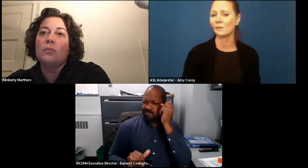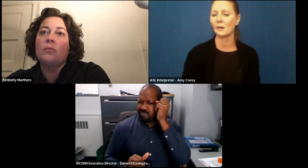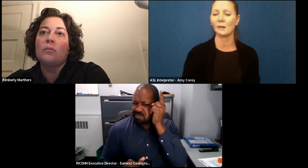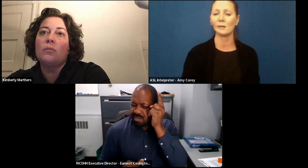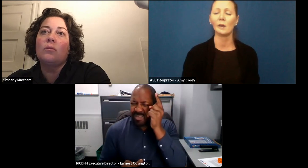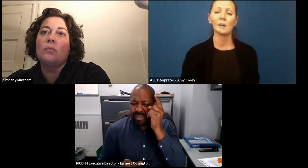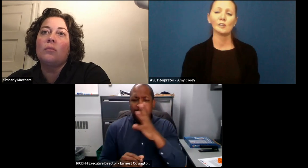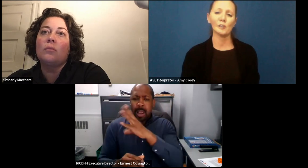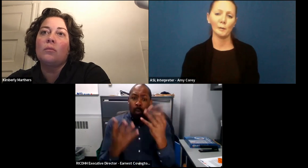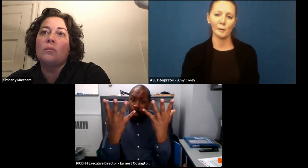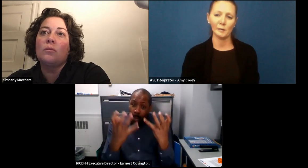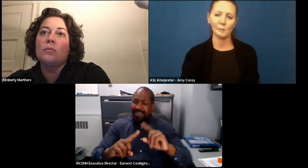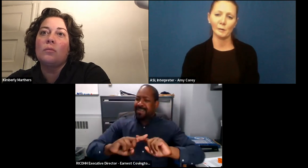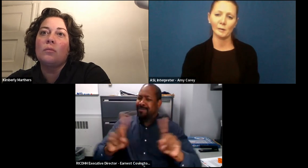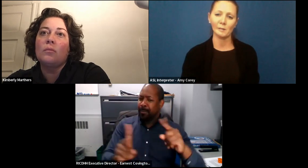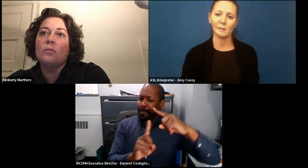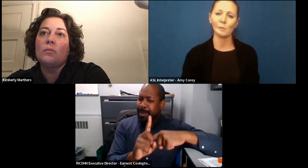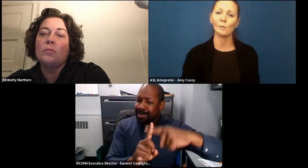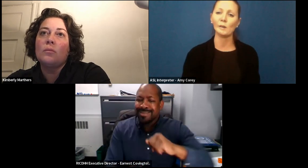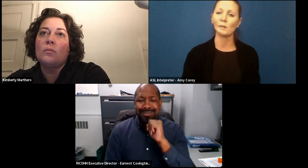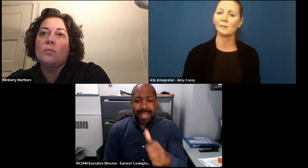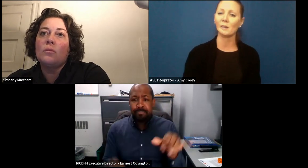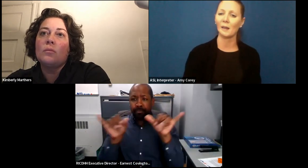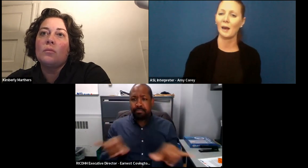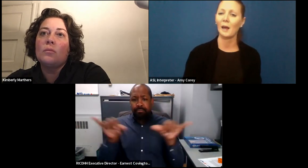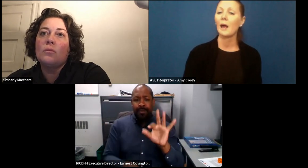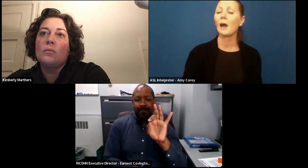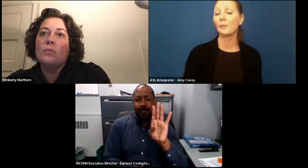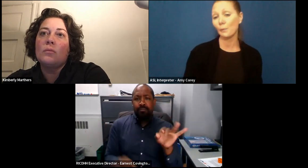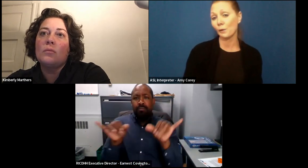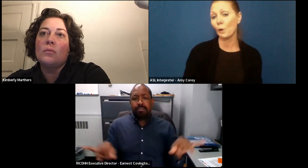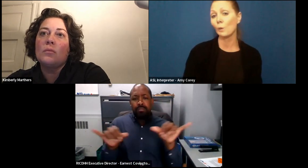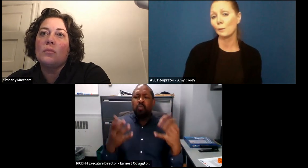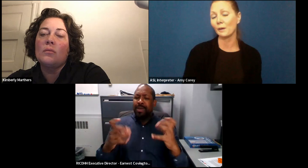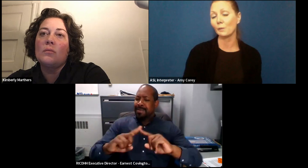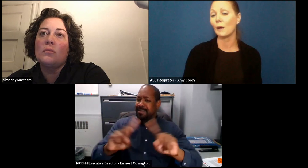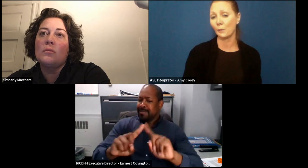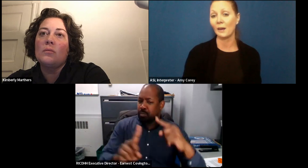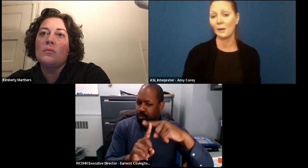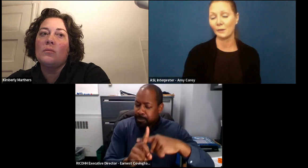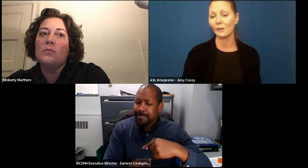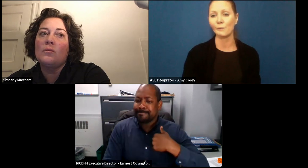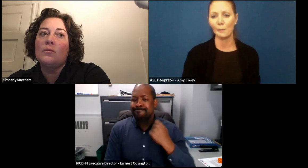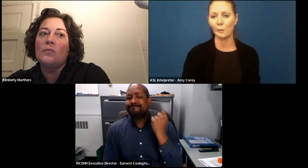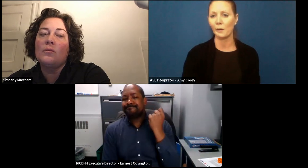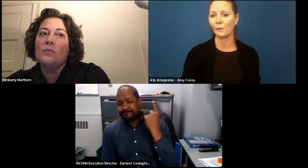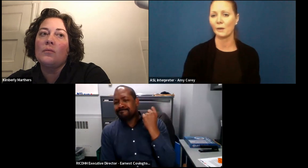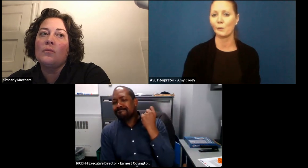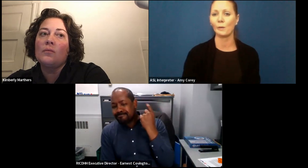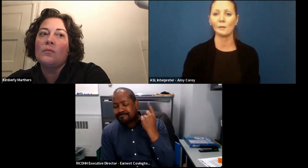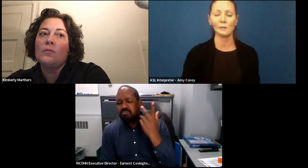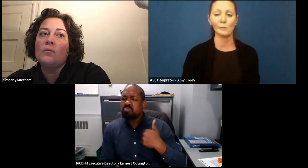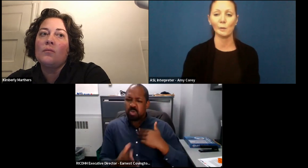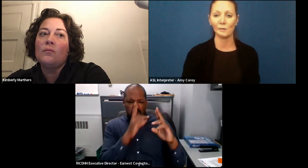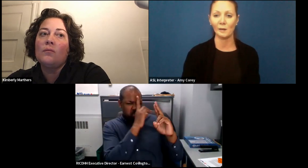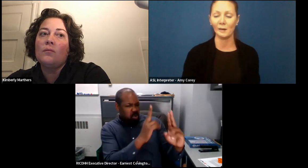vent and share their experiences. And we could see that. The goal would be, rather than having it in February when everyone